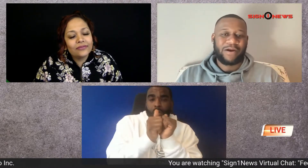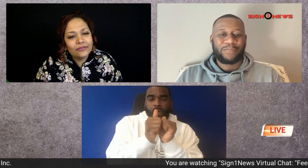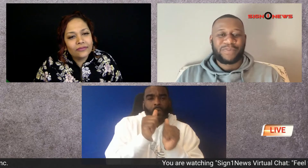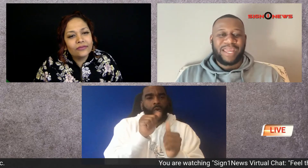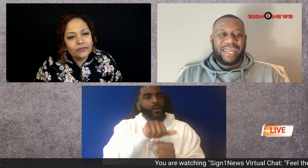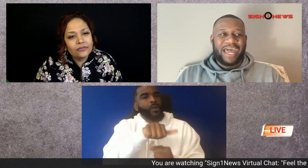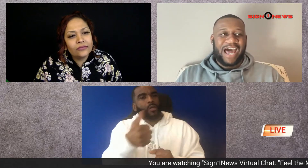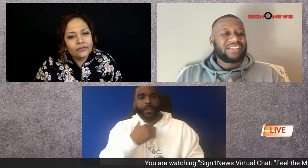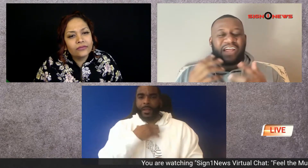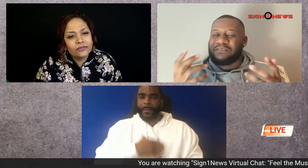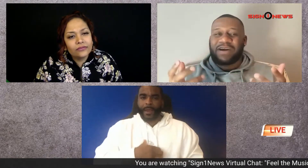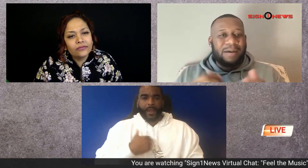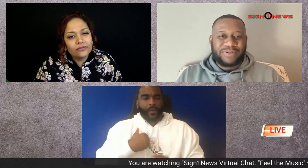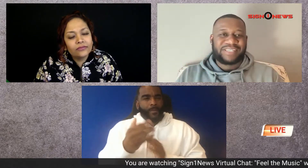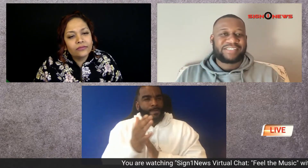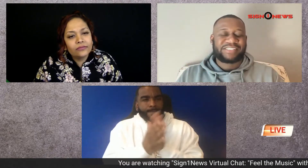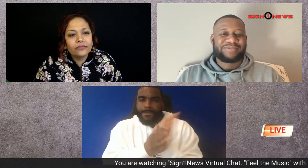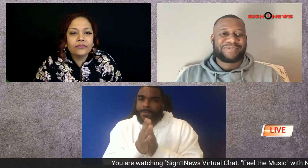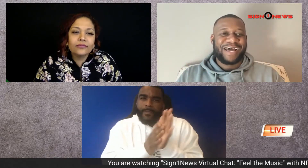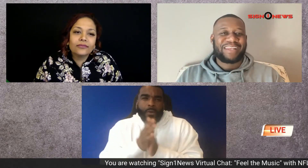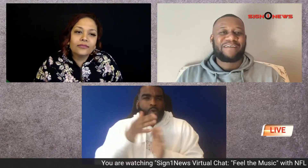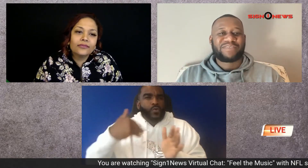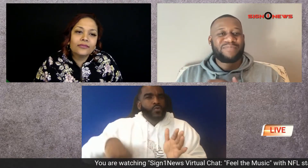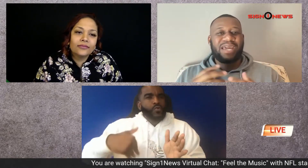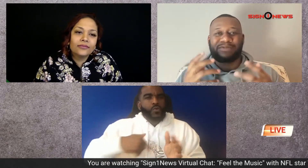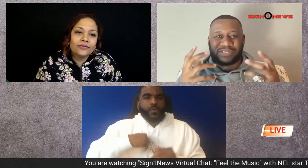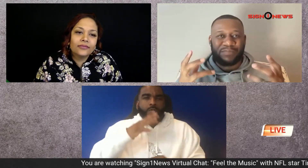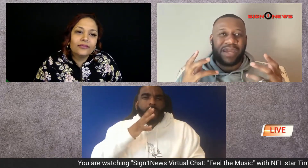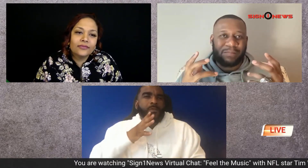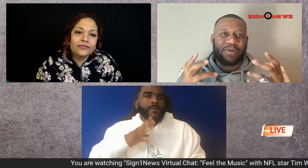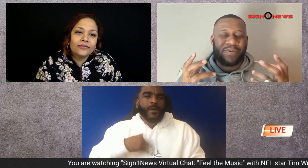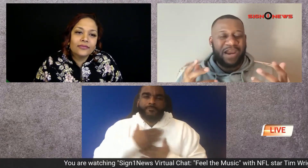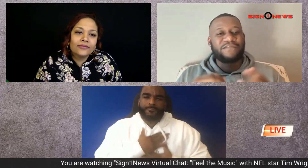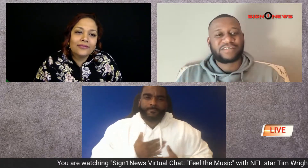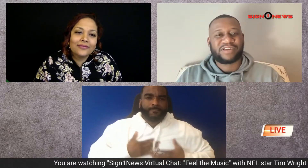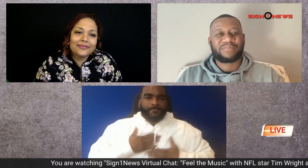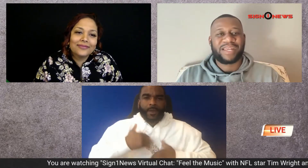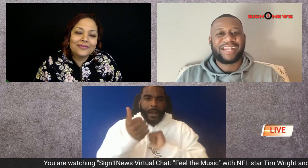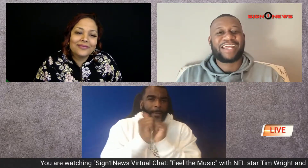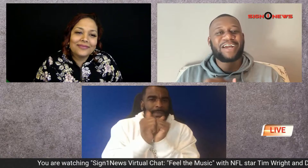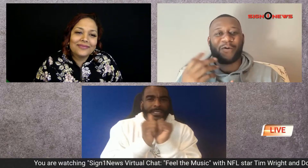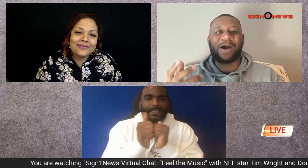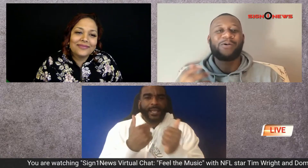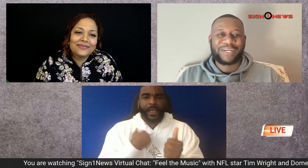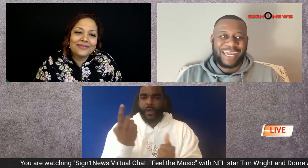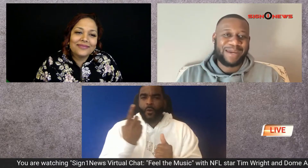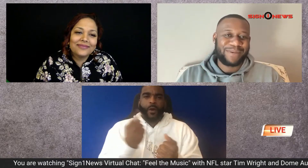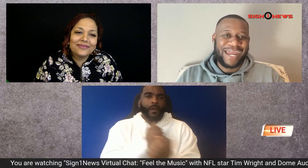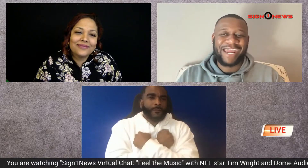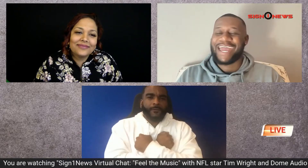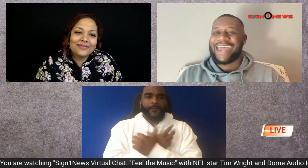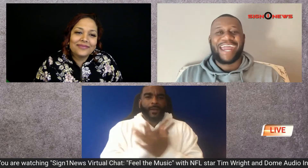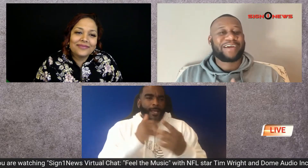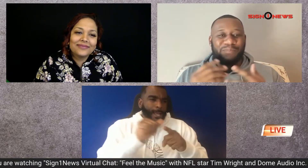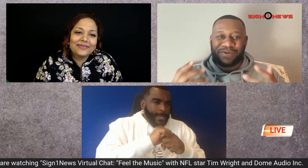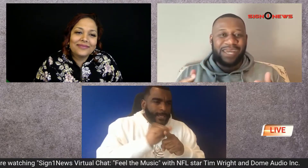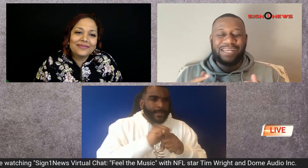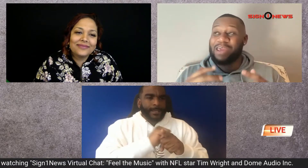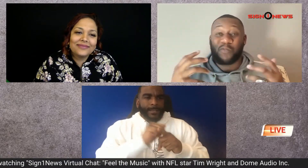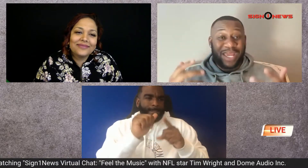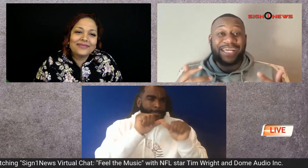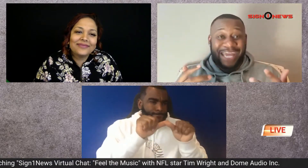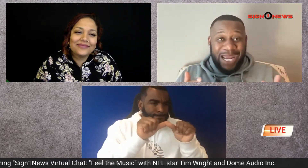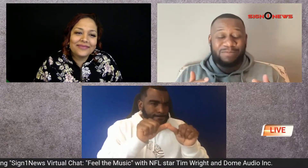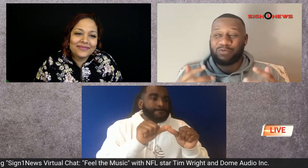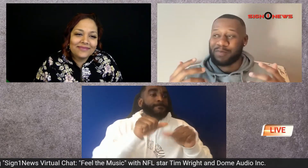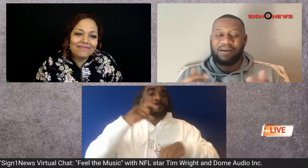had, where I love competition. I love to be able to prepare for something and then go out on game day and compete